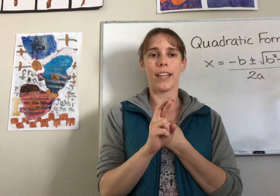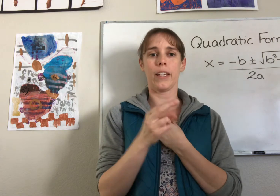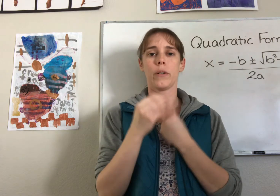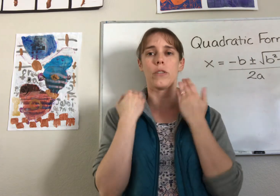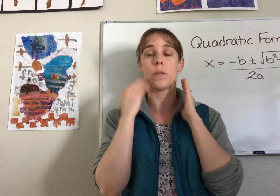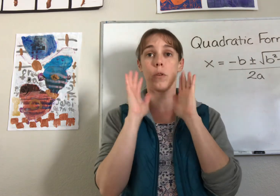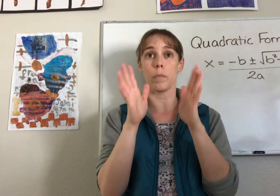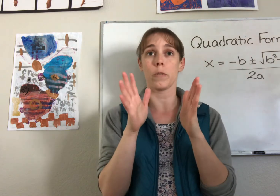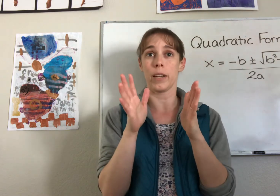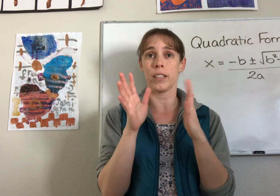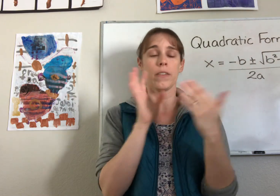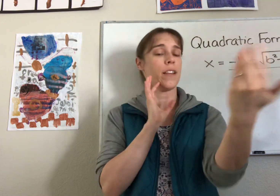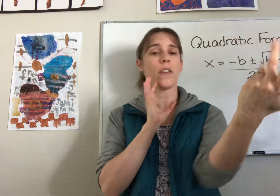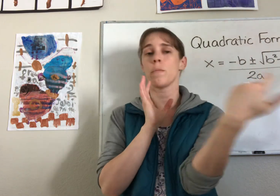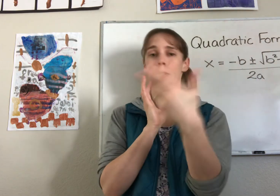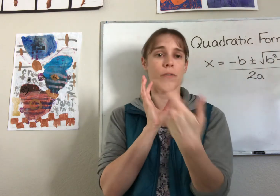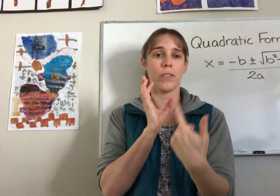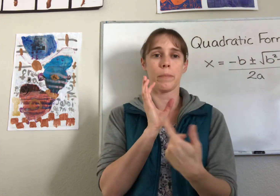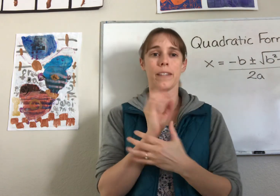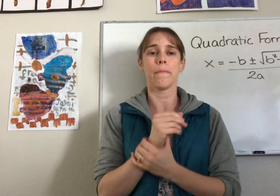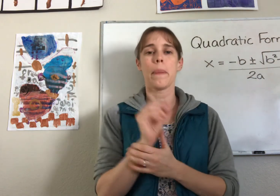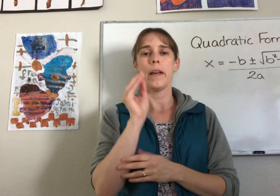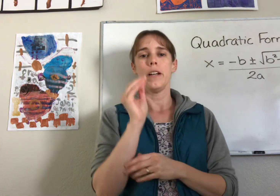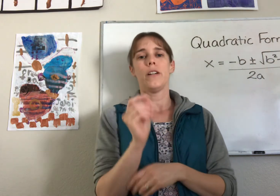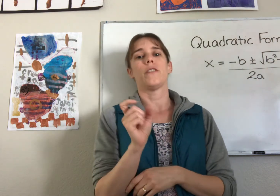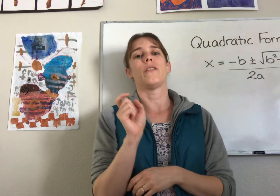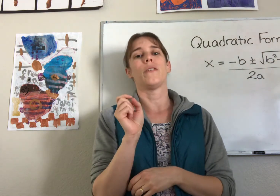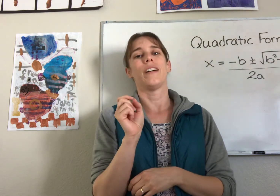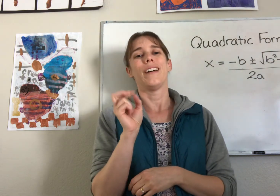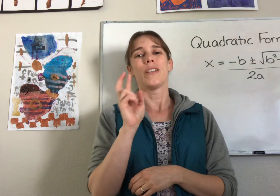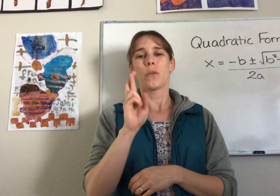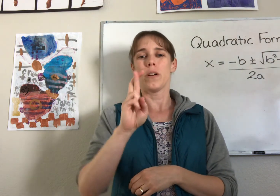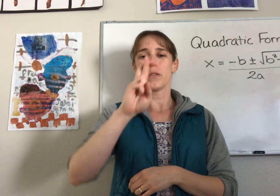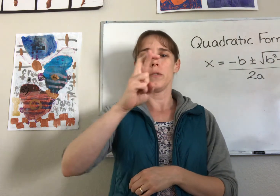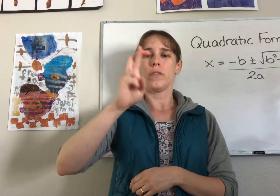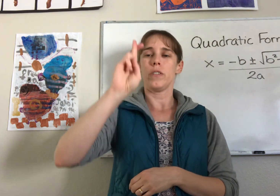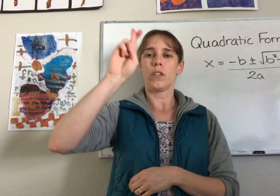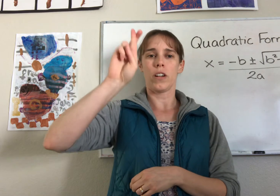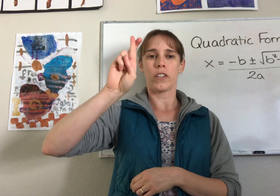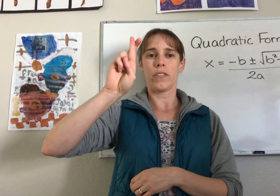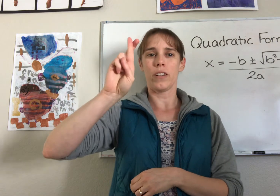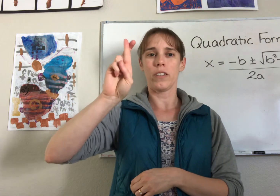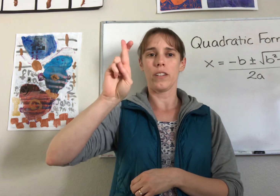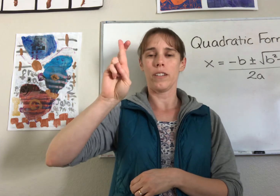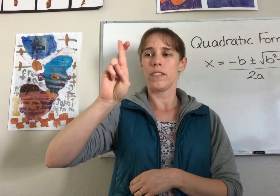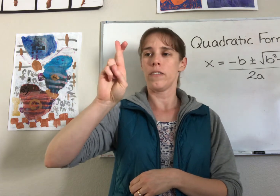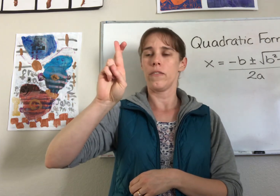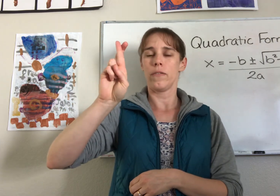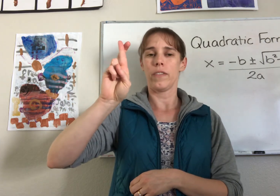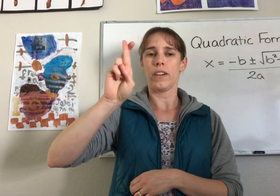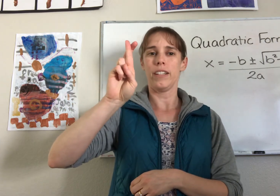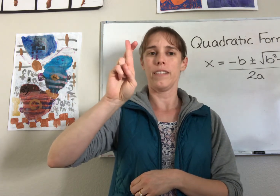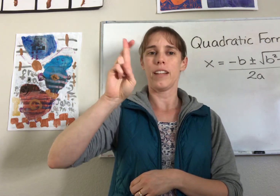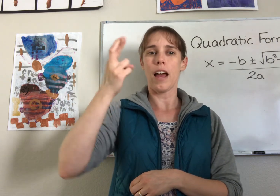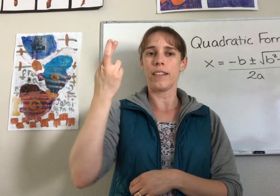language is from your perspective, and the other person flips it. So square root, you cross your fingers, all right? And this